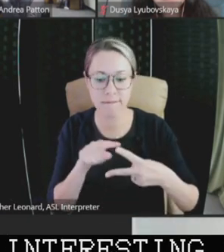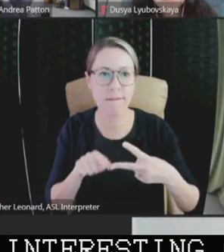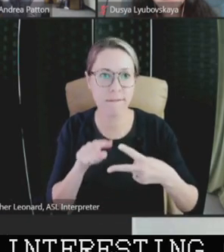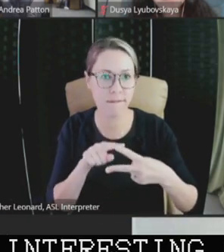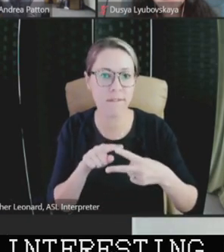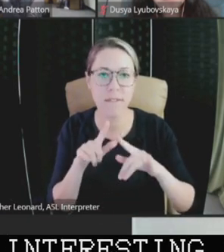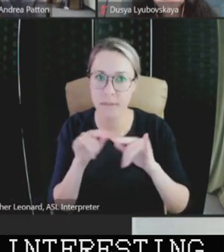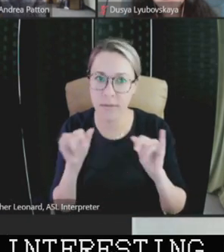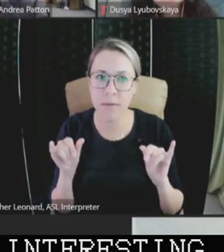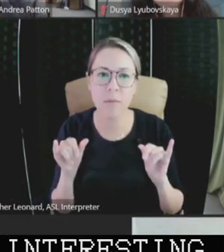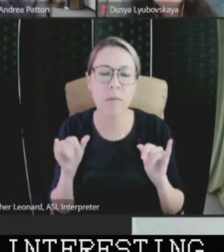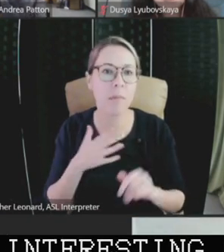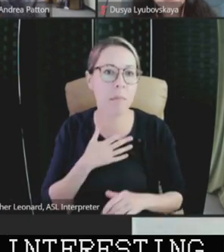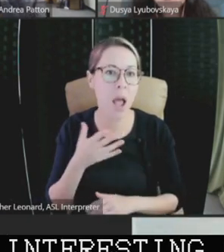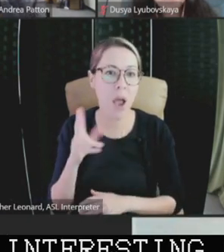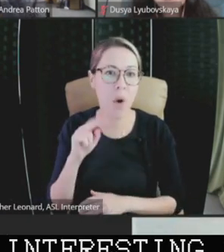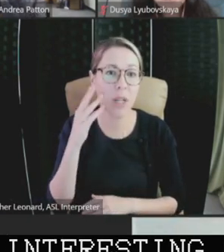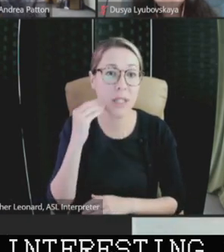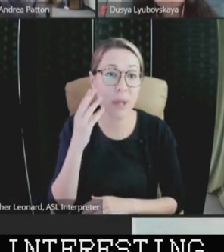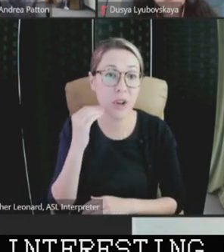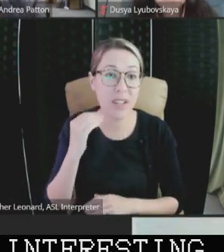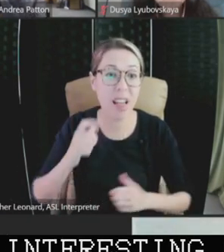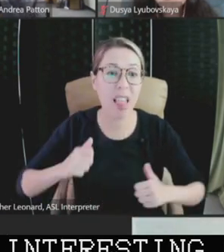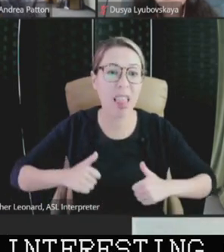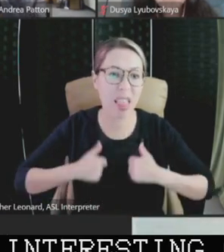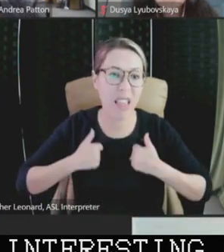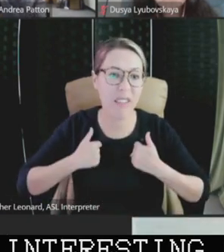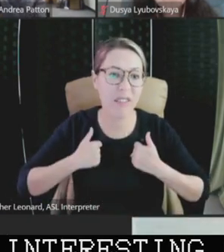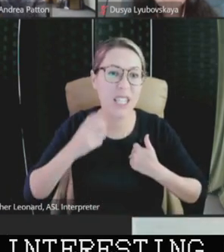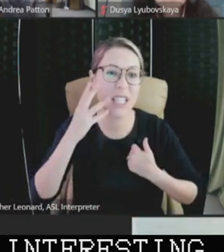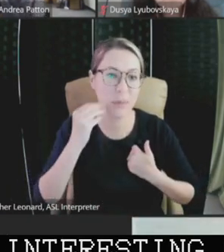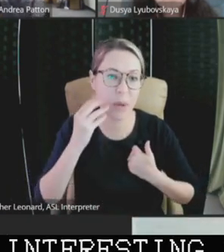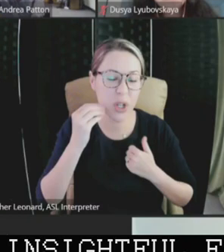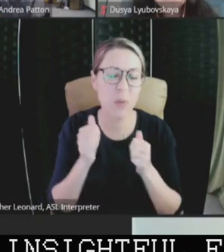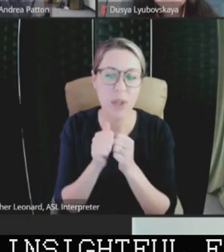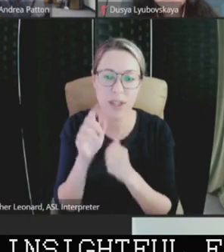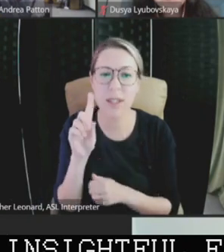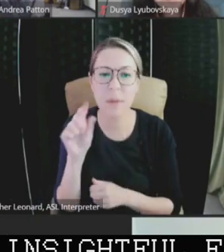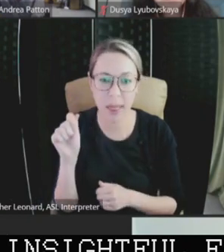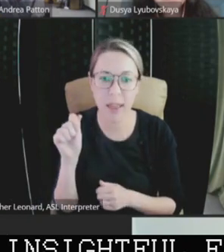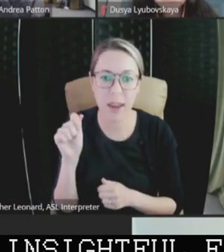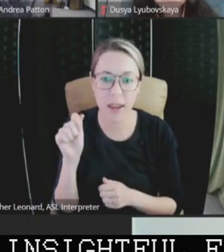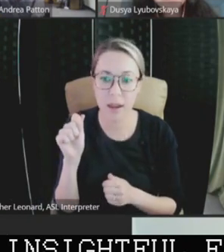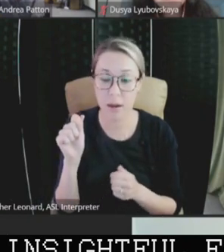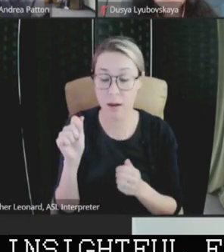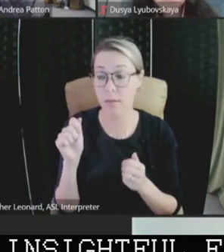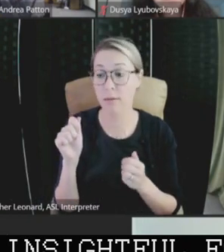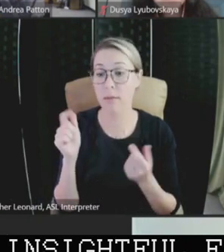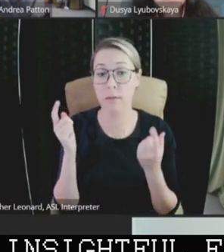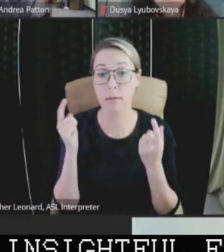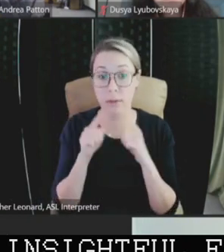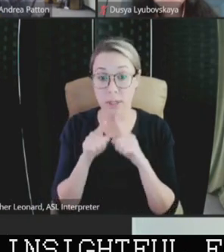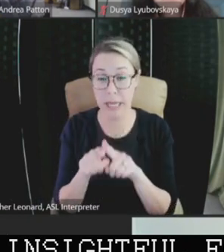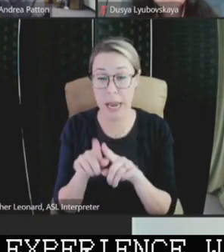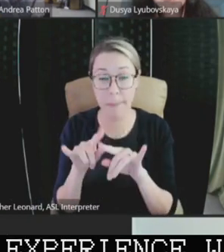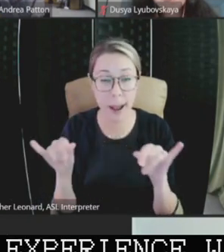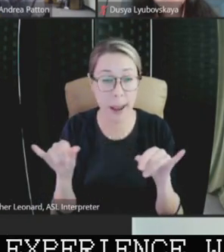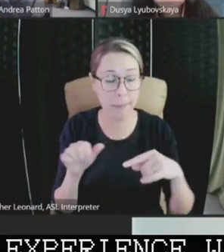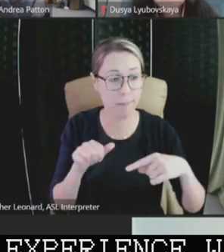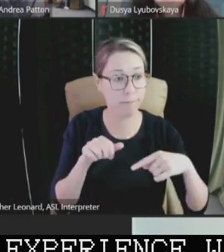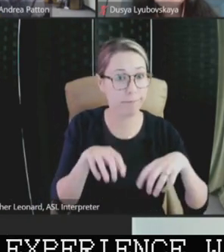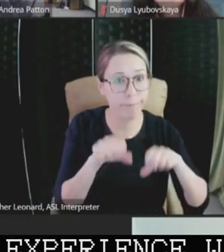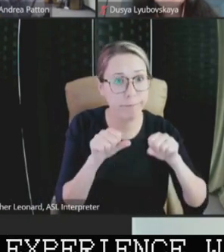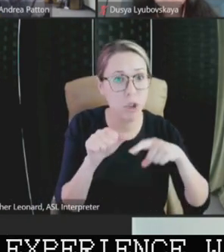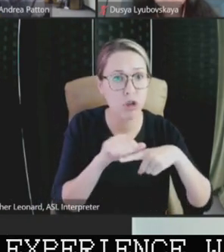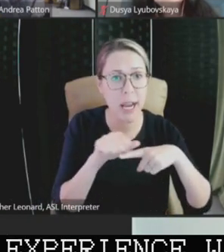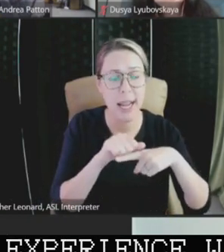own experience, a lived experience with a disability, coincide with being trained in a situation that